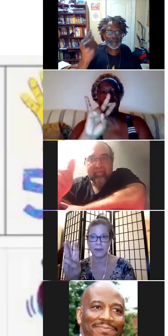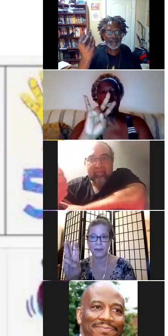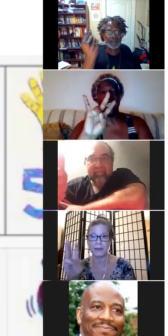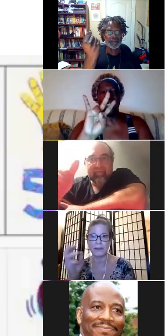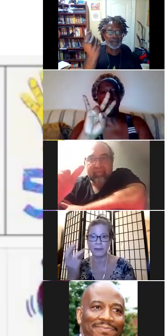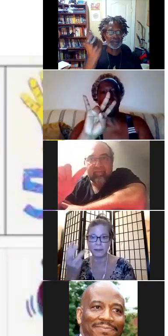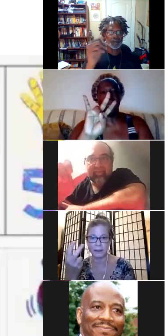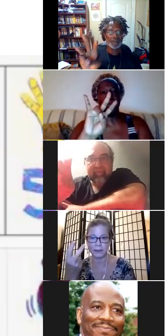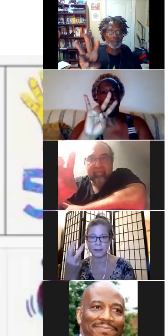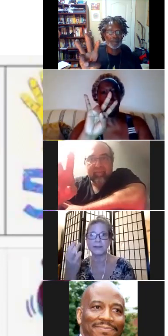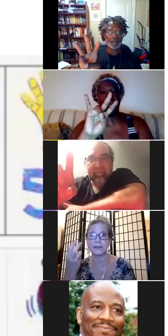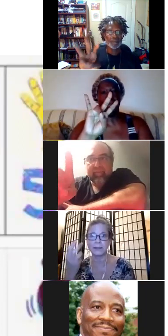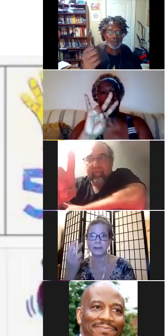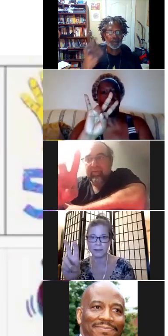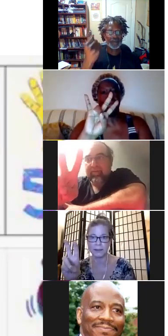17,